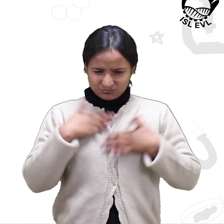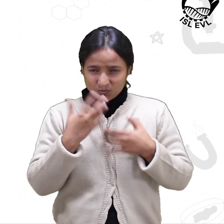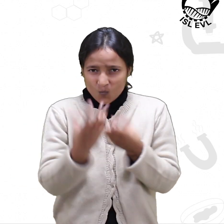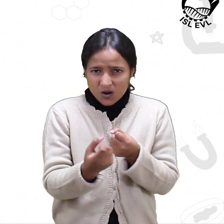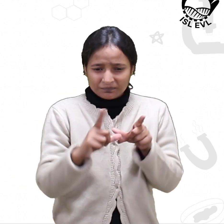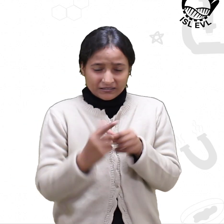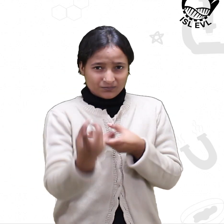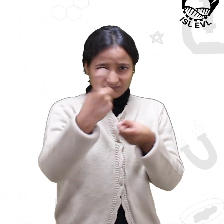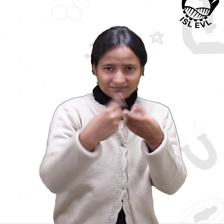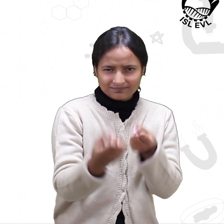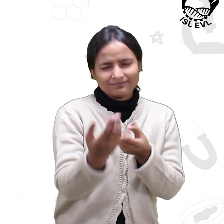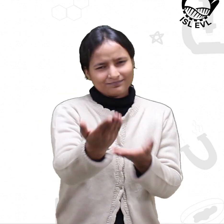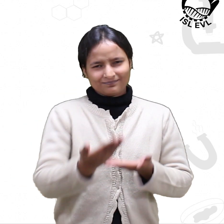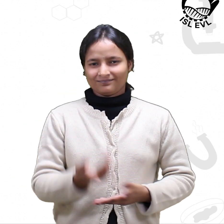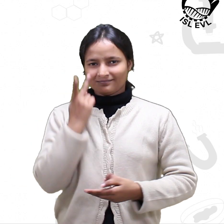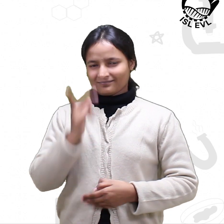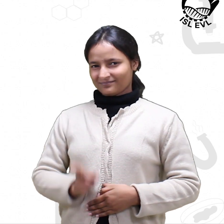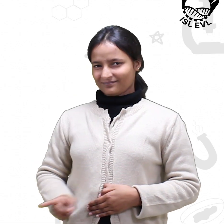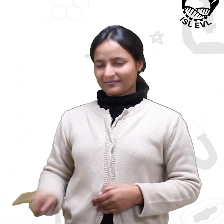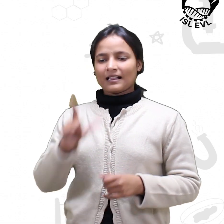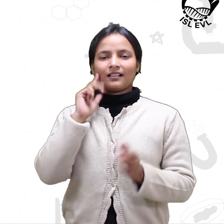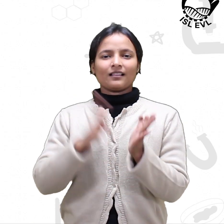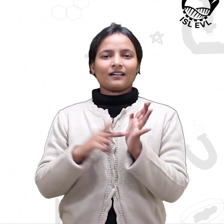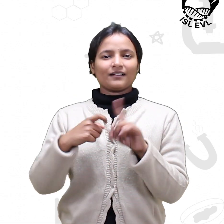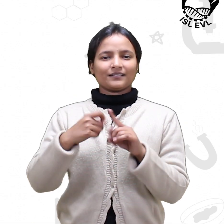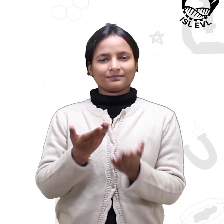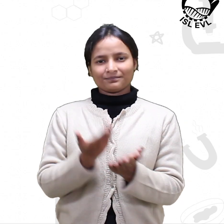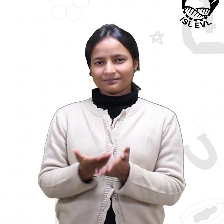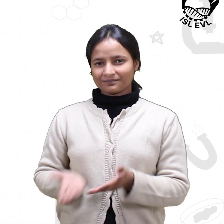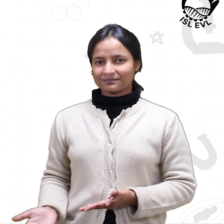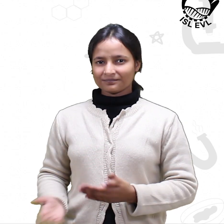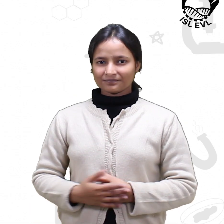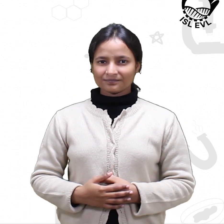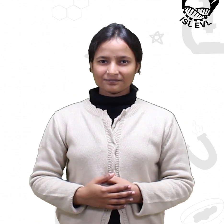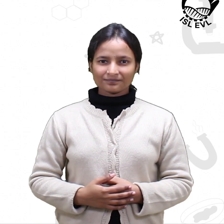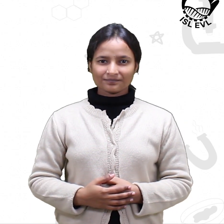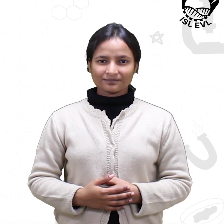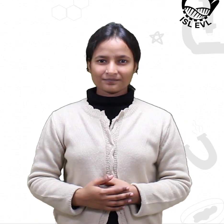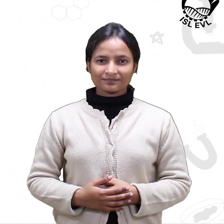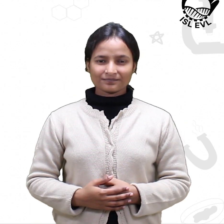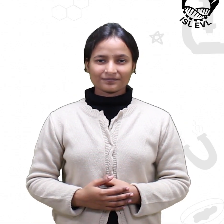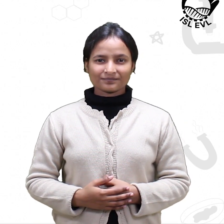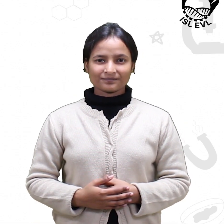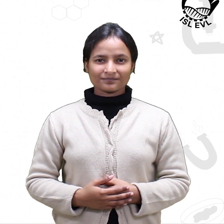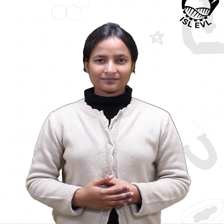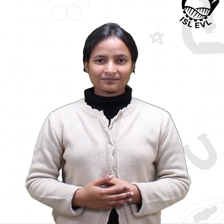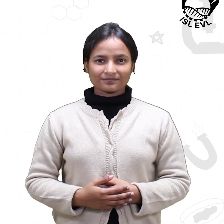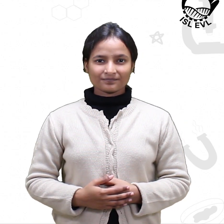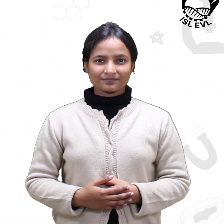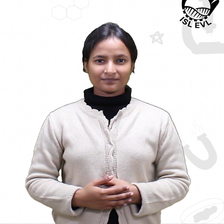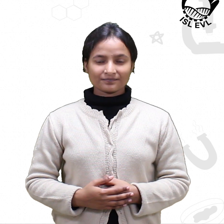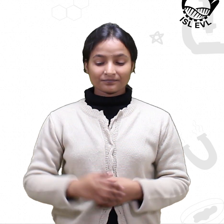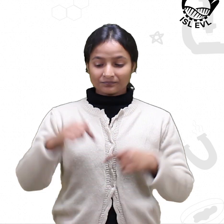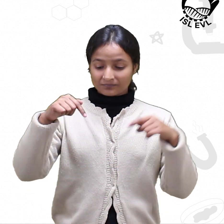our website and get a chance to be featured in one of our episodes. Follow us on Instagram and Twitter for more